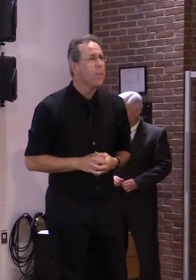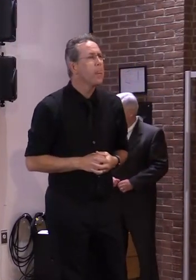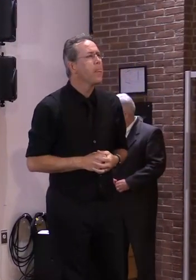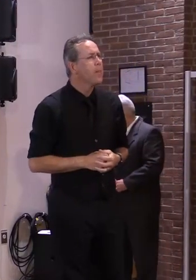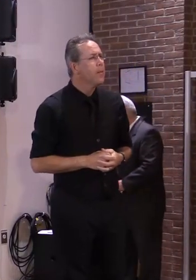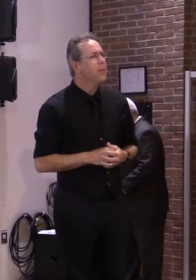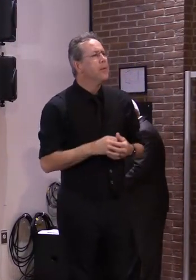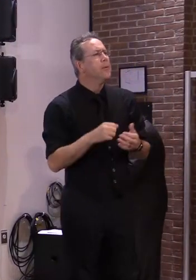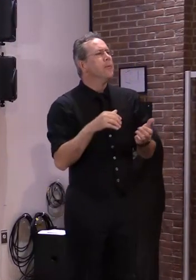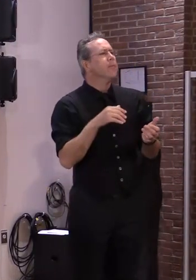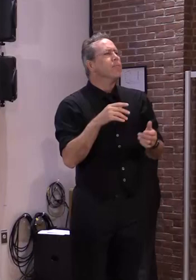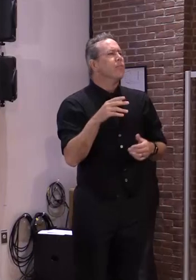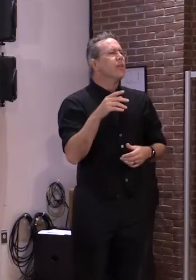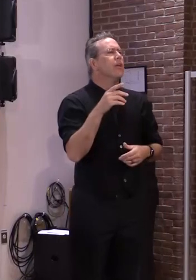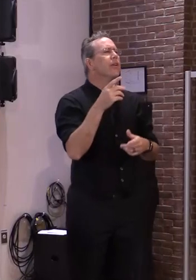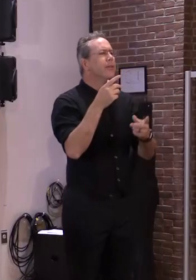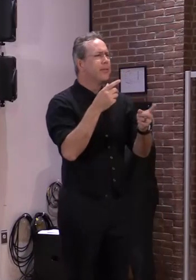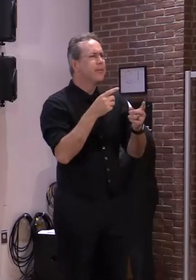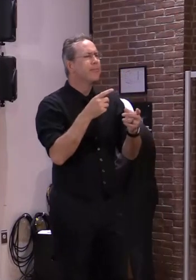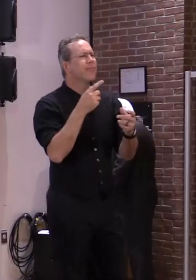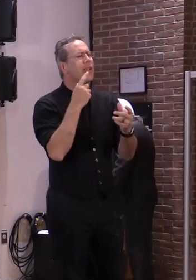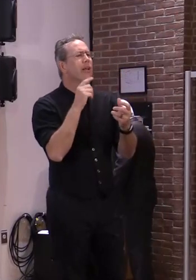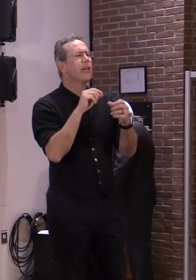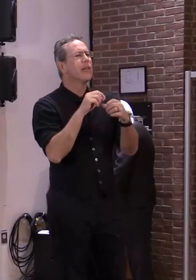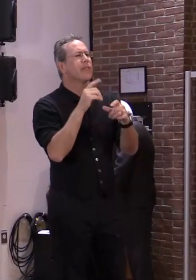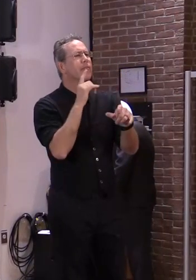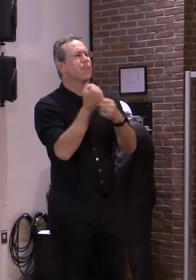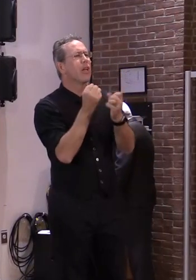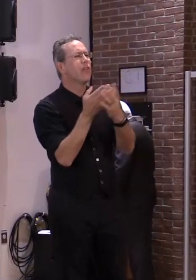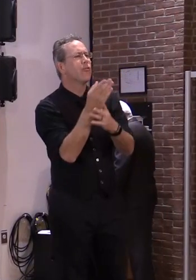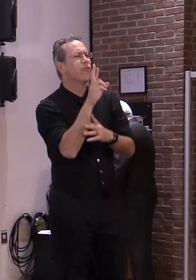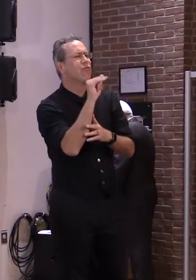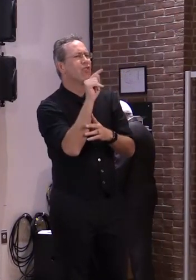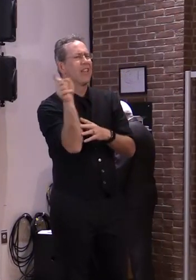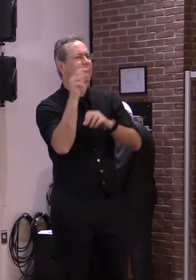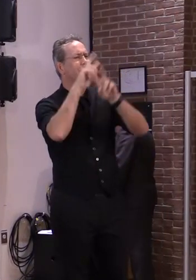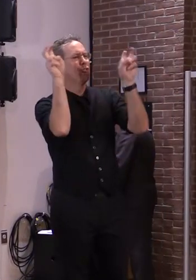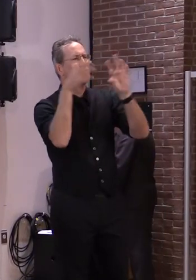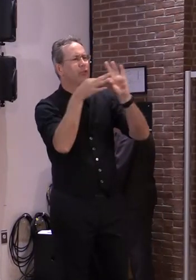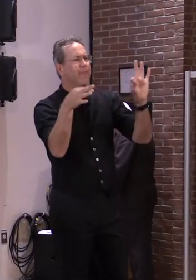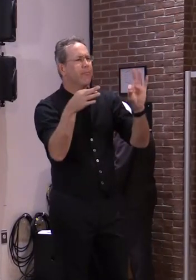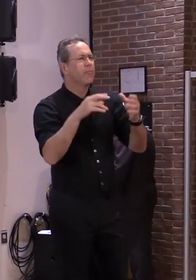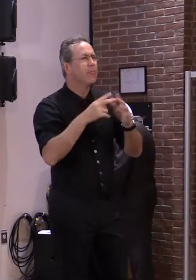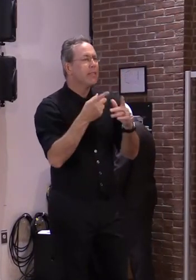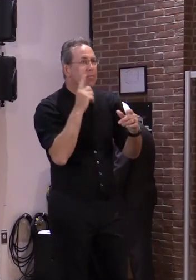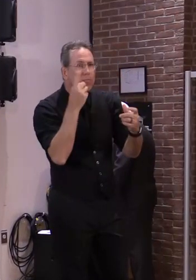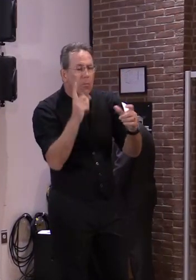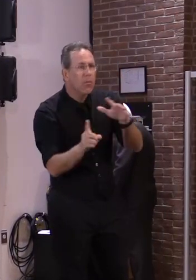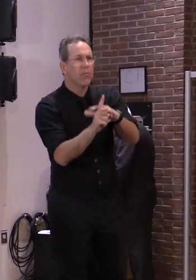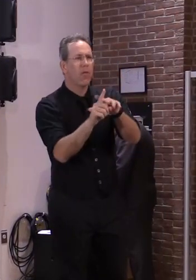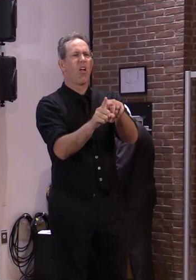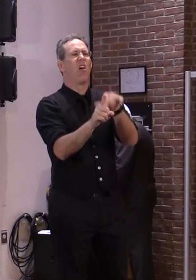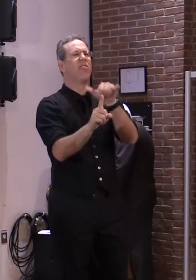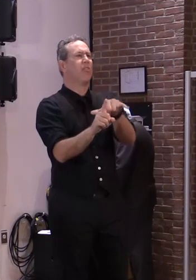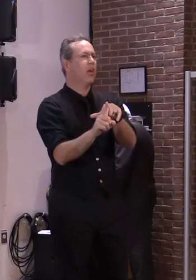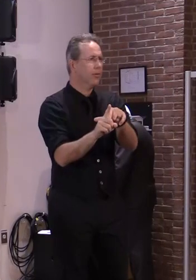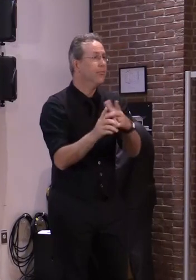been fully vaccinated, but you've turned up as a case, is 6 in 10,000,